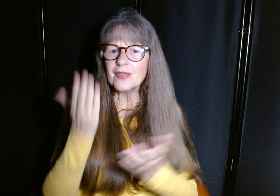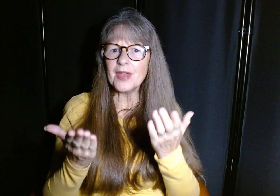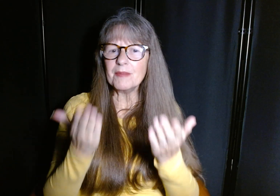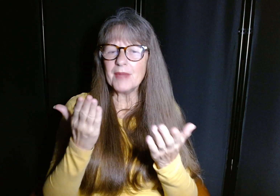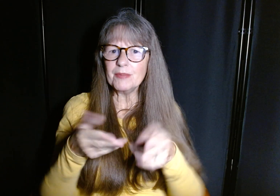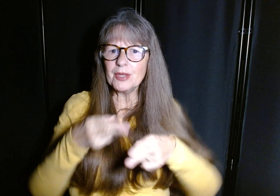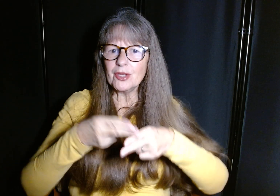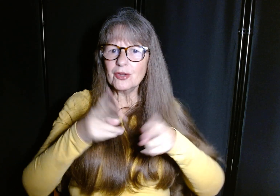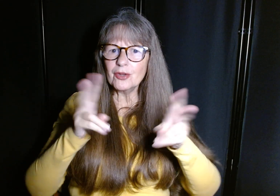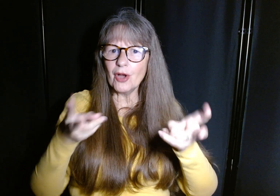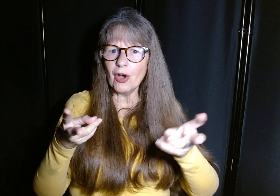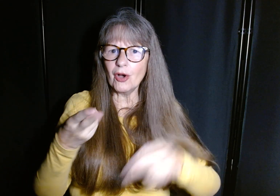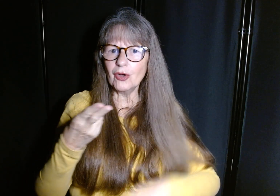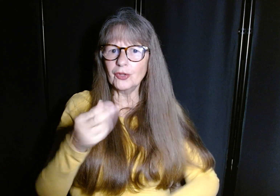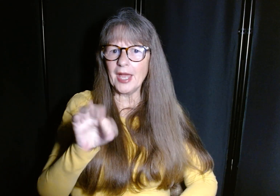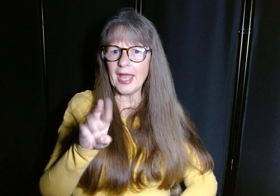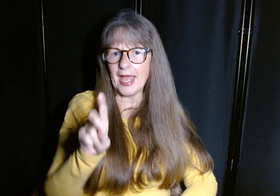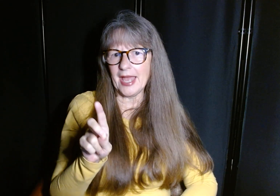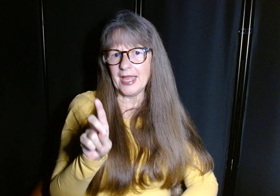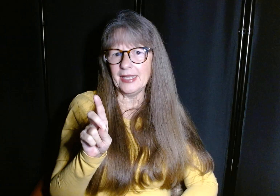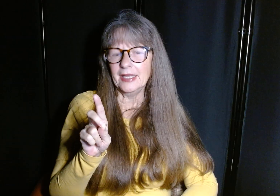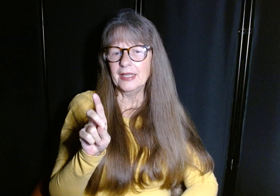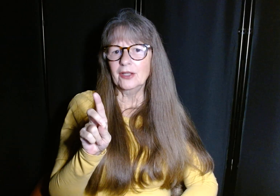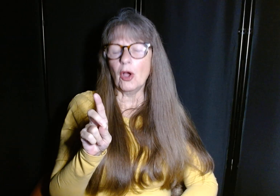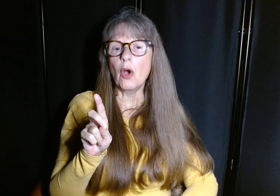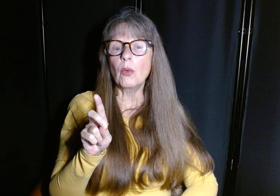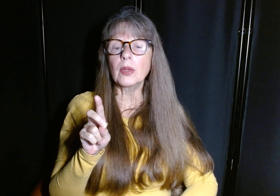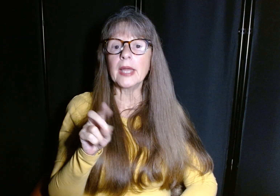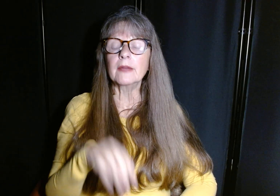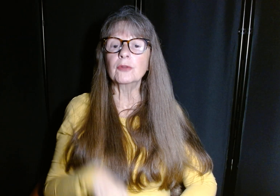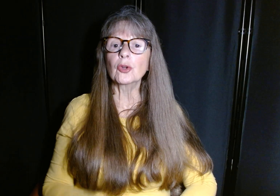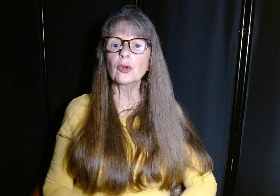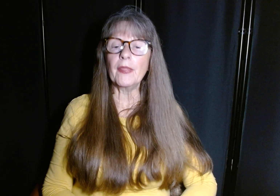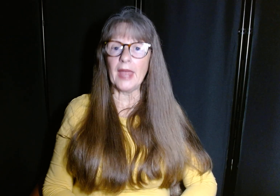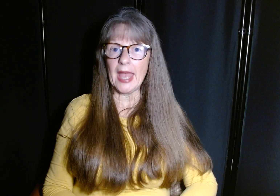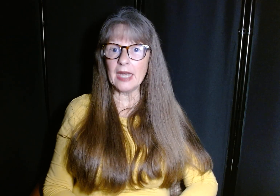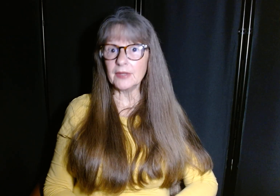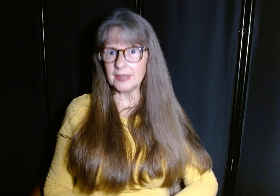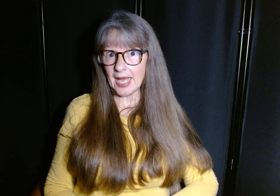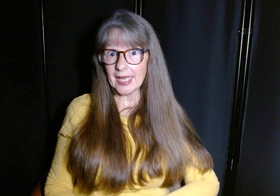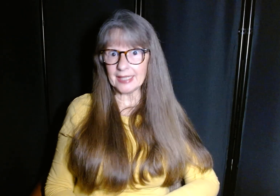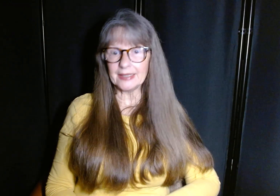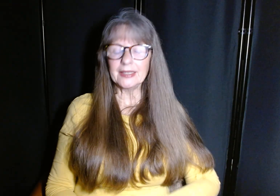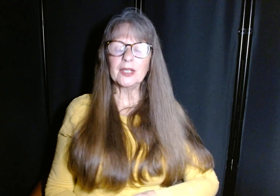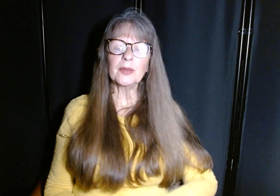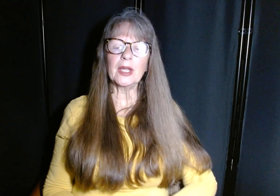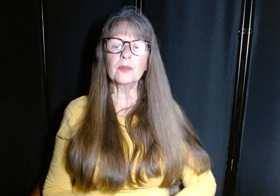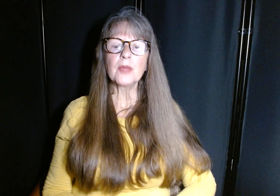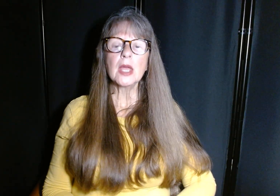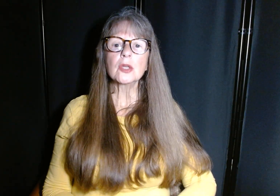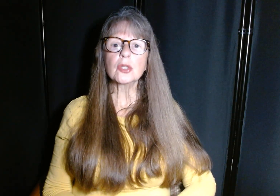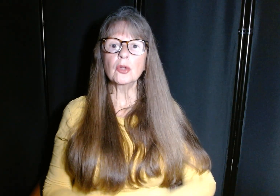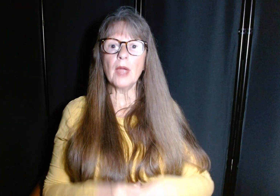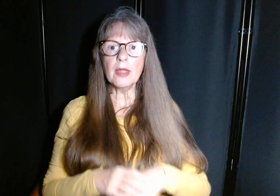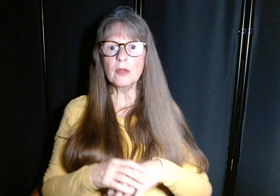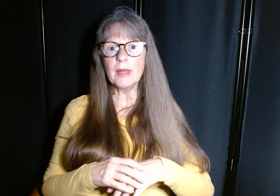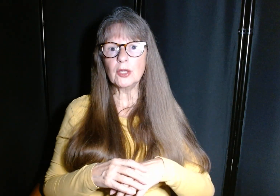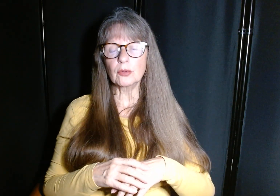that may be called a head. Oh, like if you're at the head of a line, here we go. So you make your